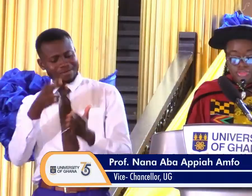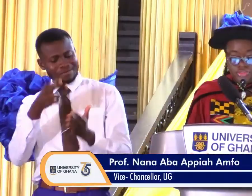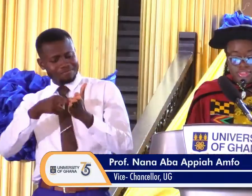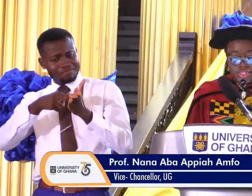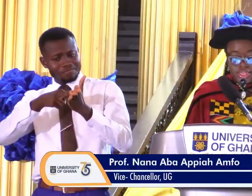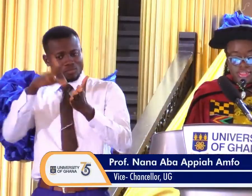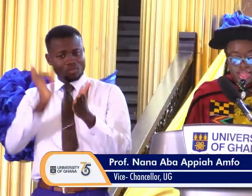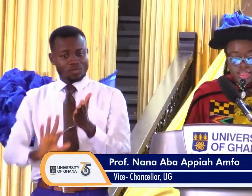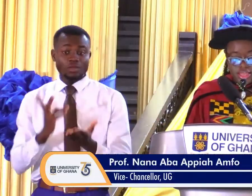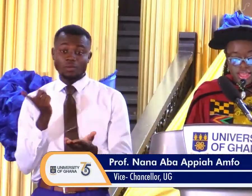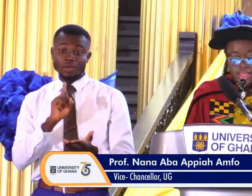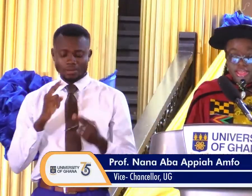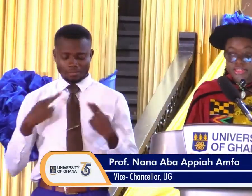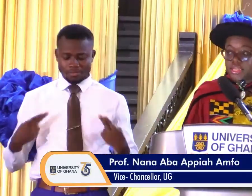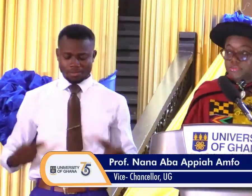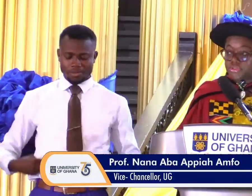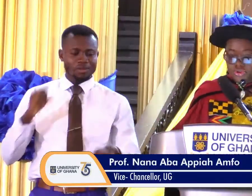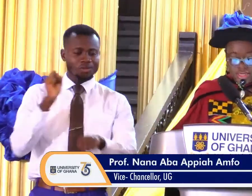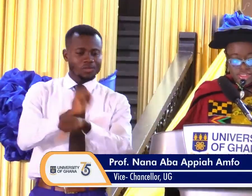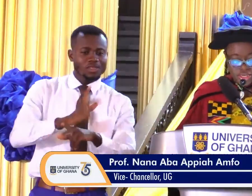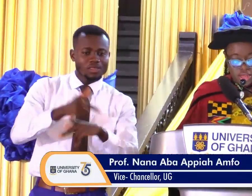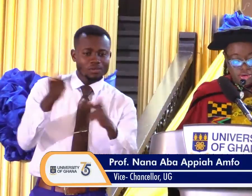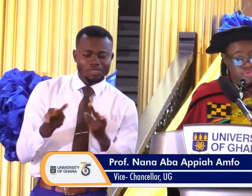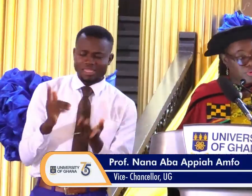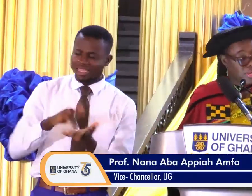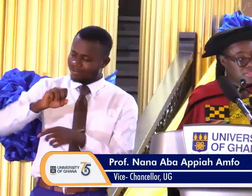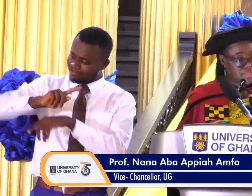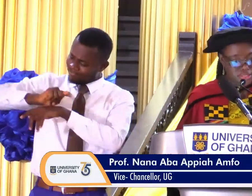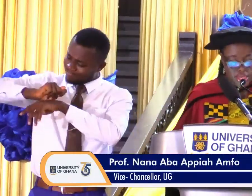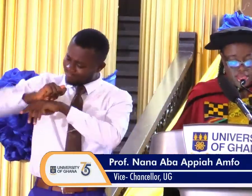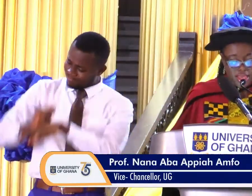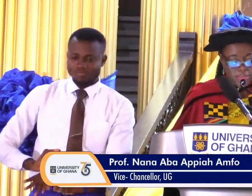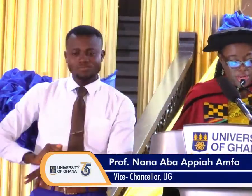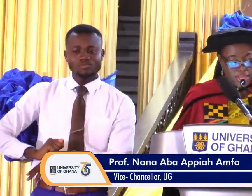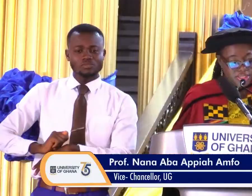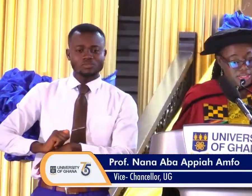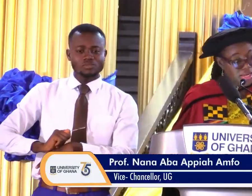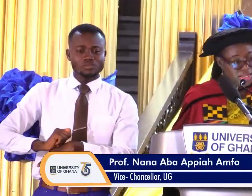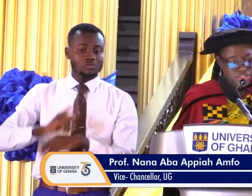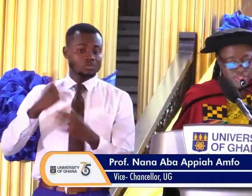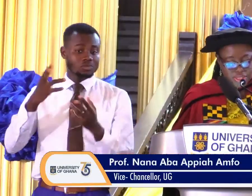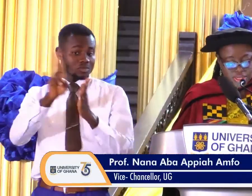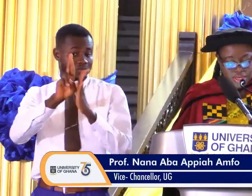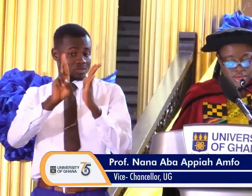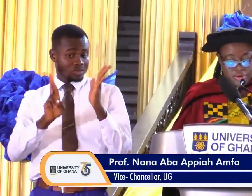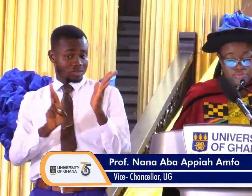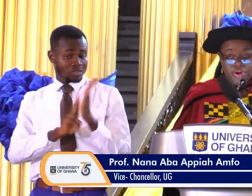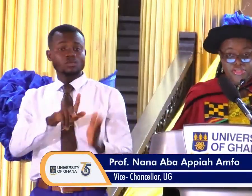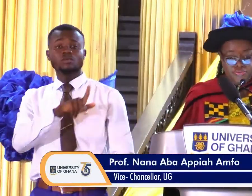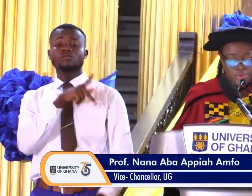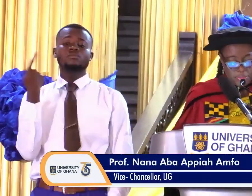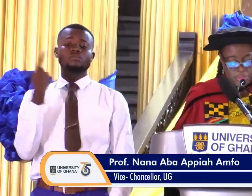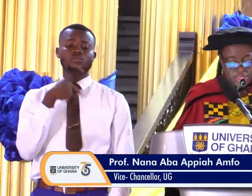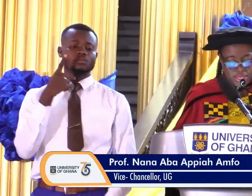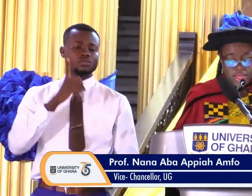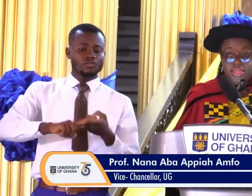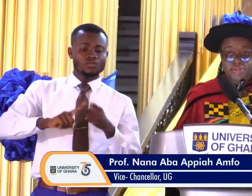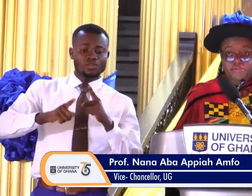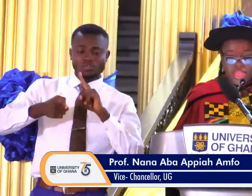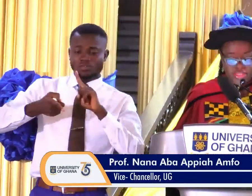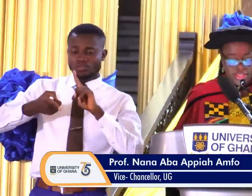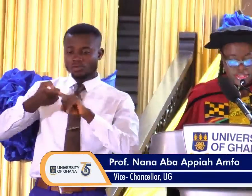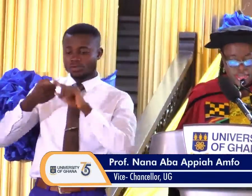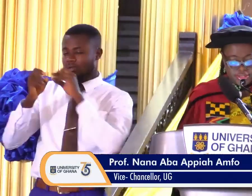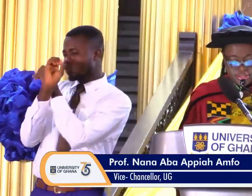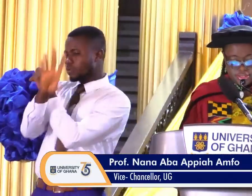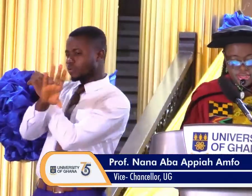health sector, esteemed traditional rulers, eminent clergy, friends from the media,